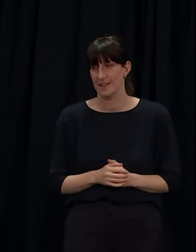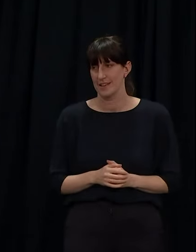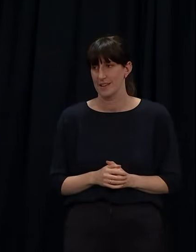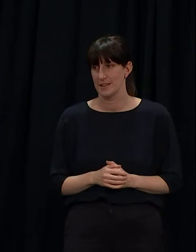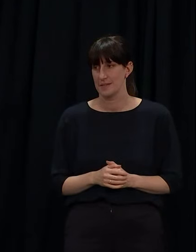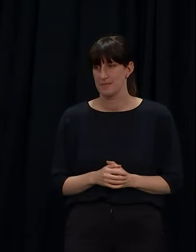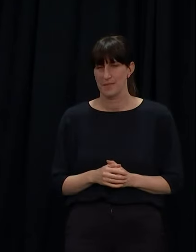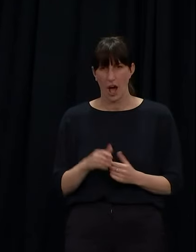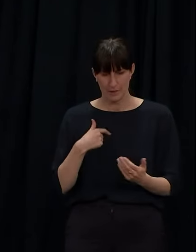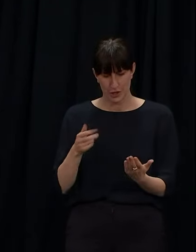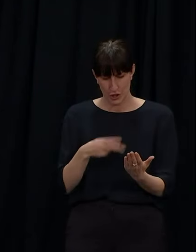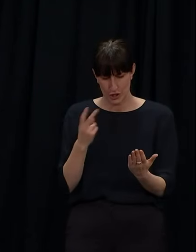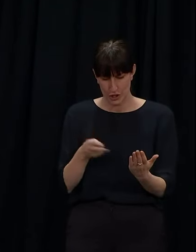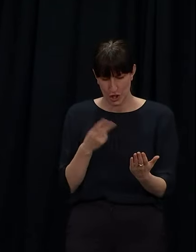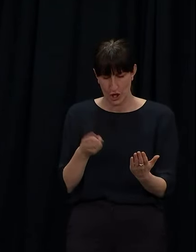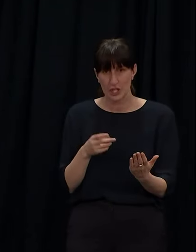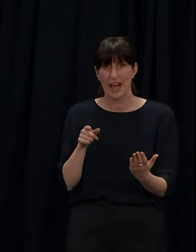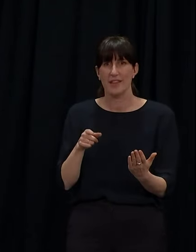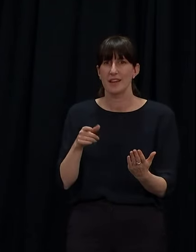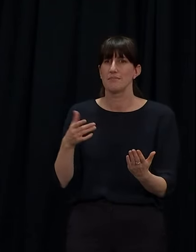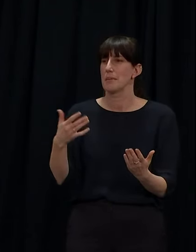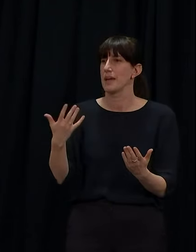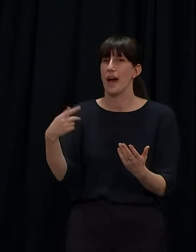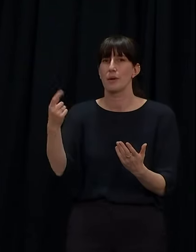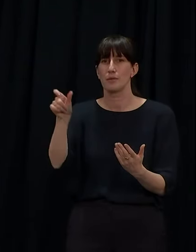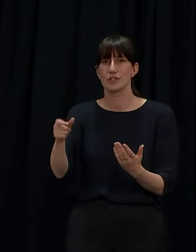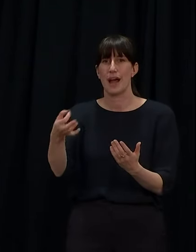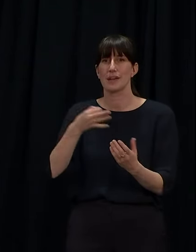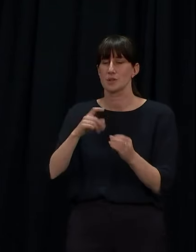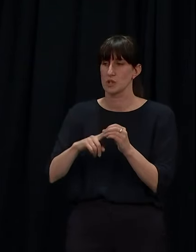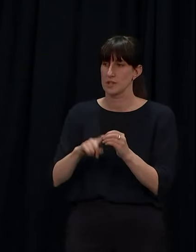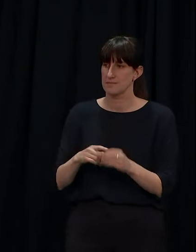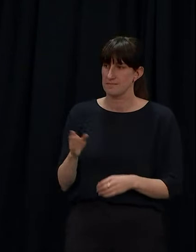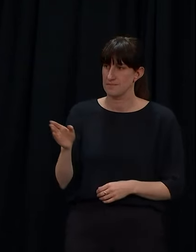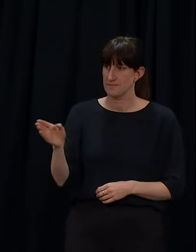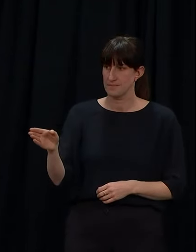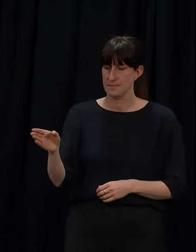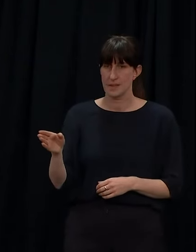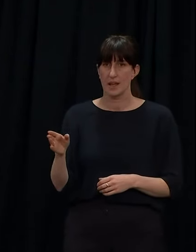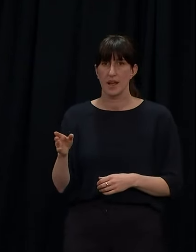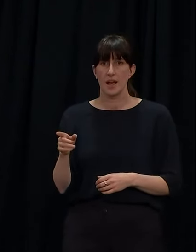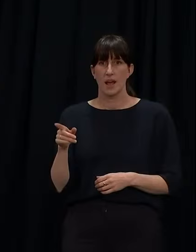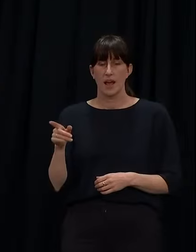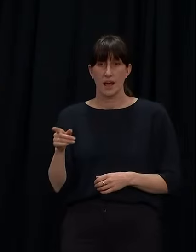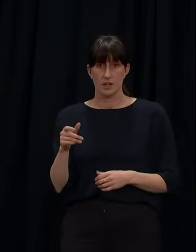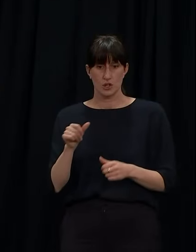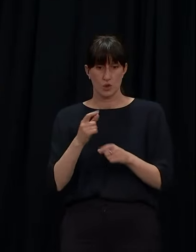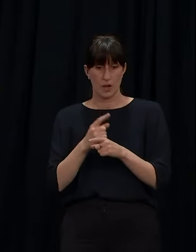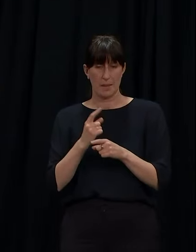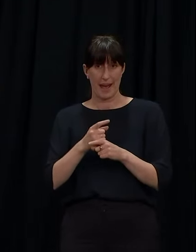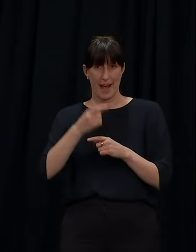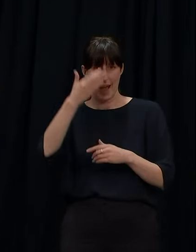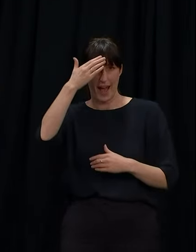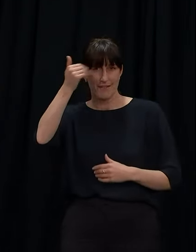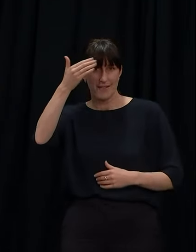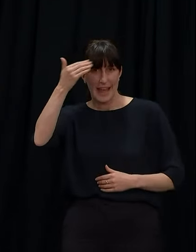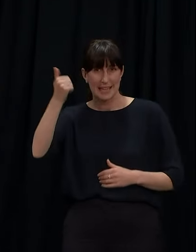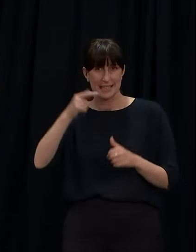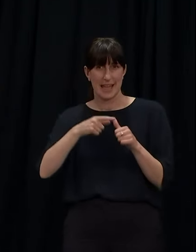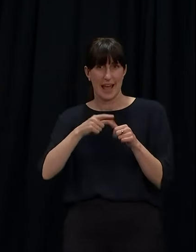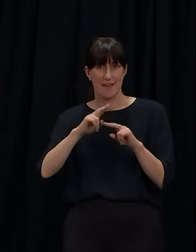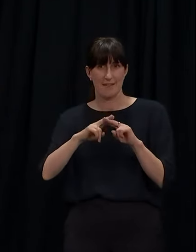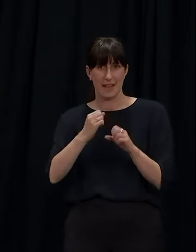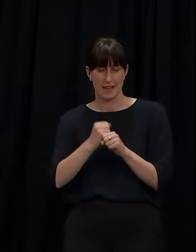another question in the front. Ben? So just to take you back to Afghanistan, obviously Yeah. there is the need currently to get our citizens, to get